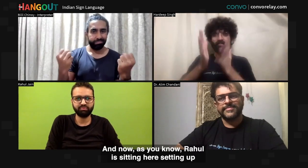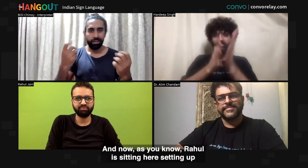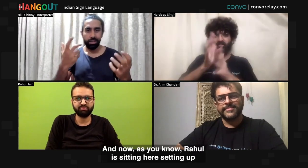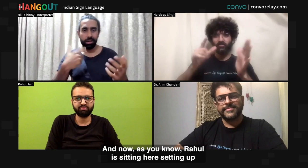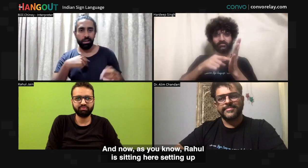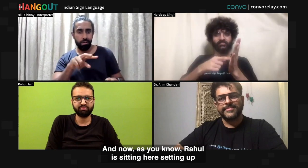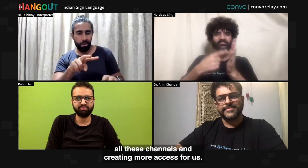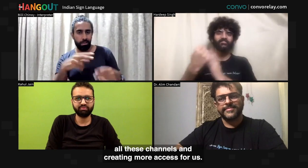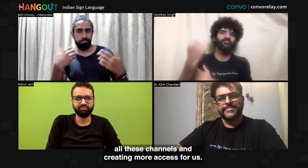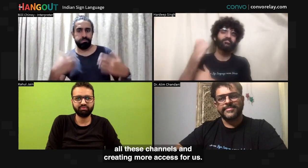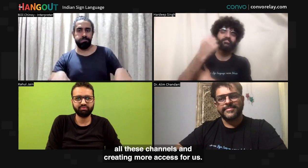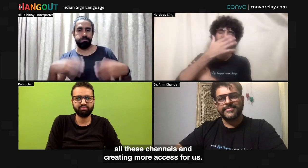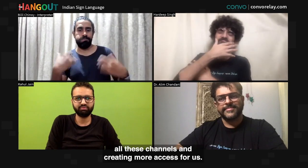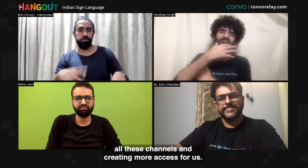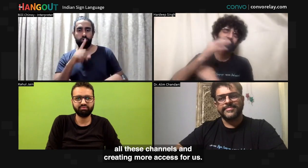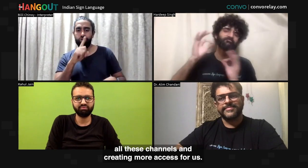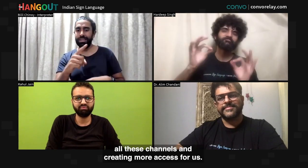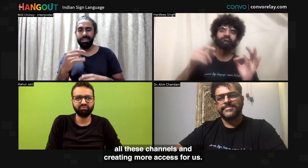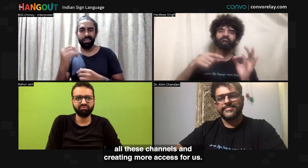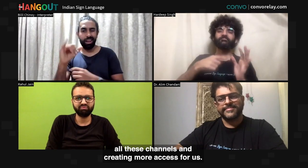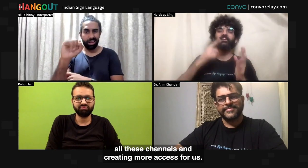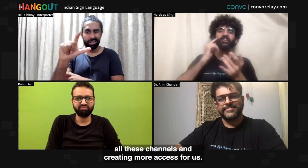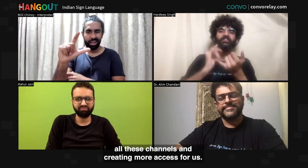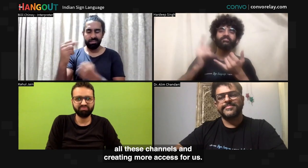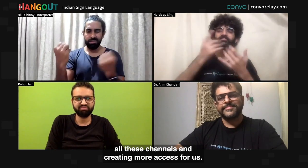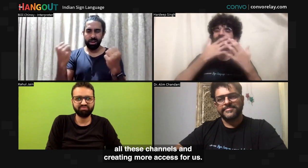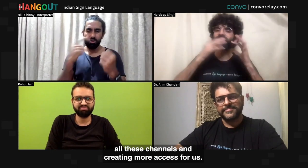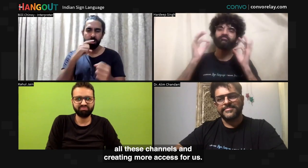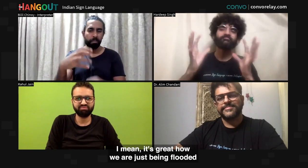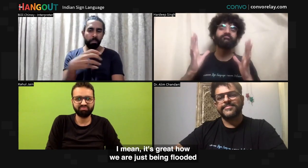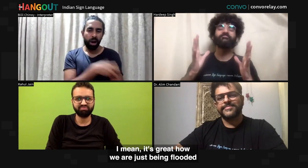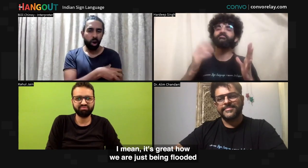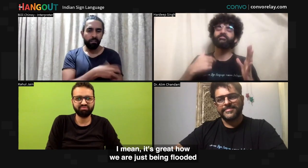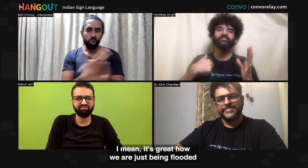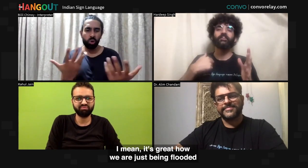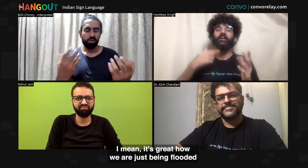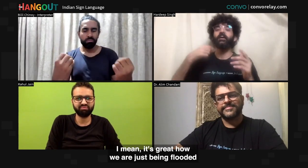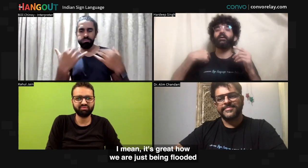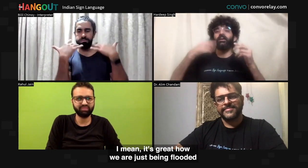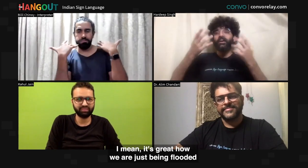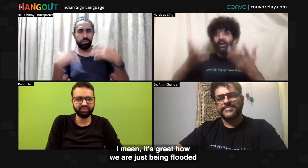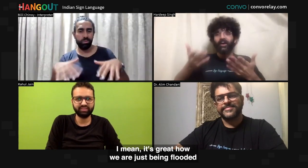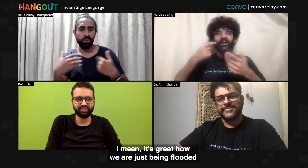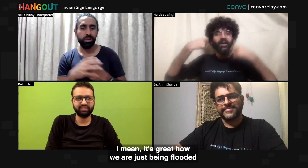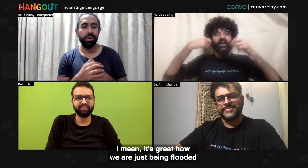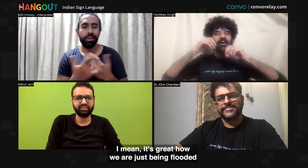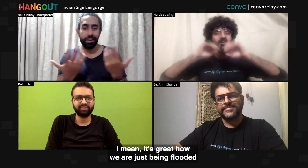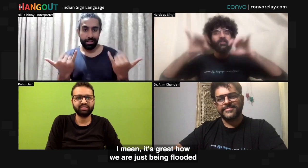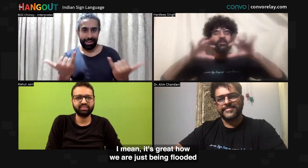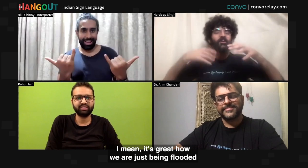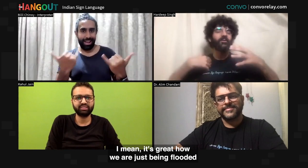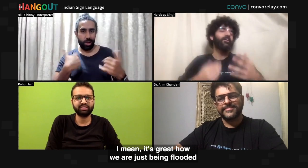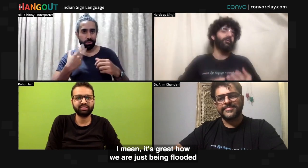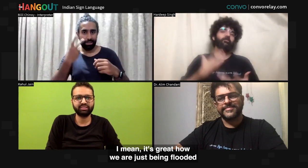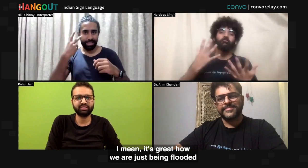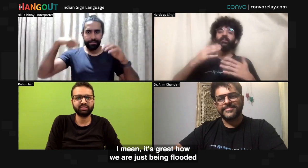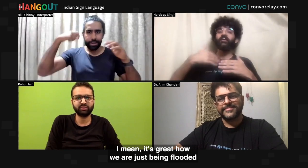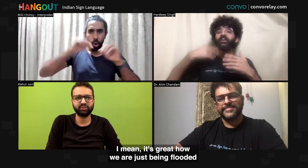sitting here setting up all these channels and creating more access for us. I mean, it's, it's great how we are just being